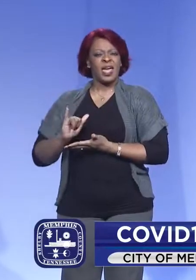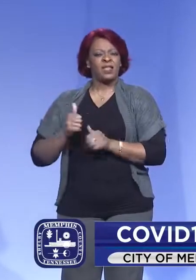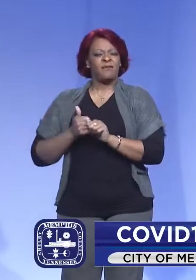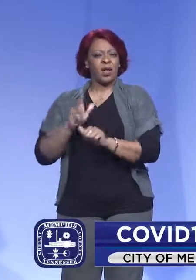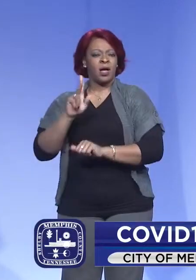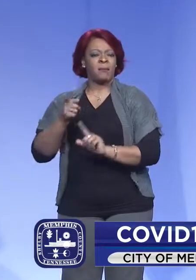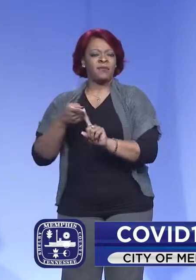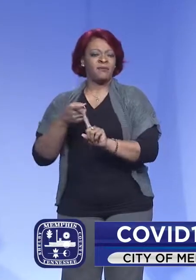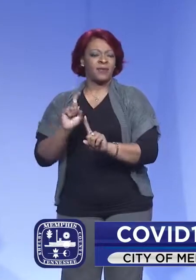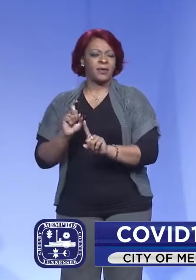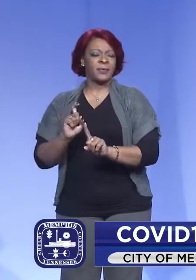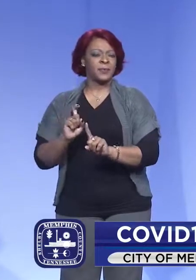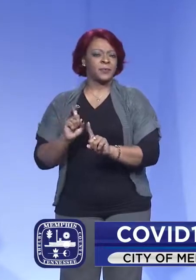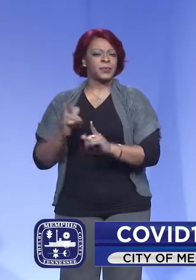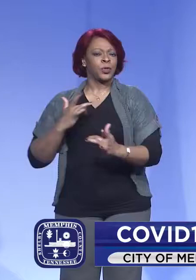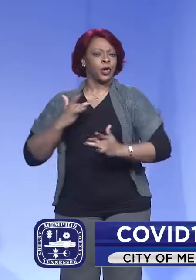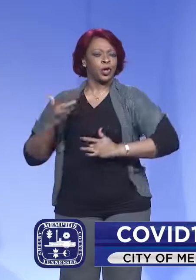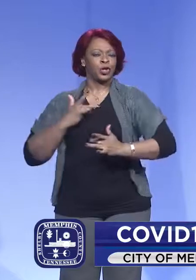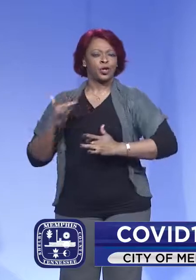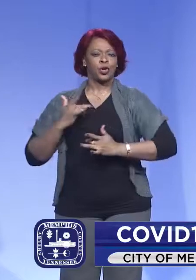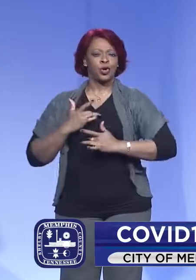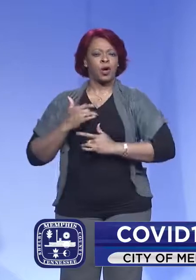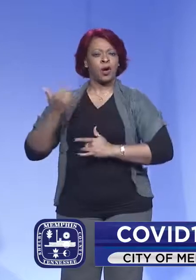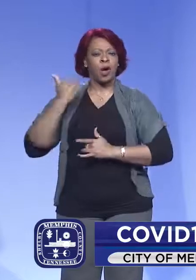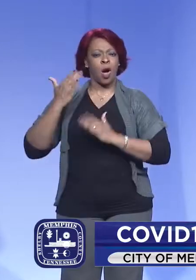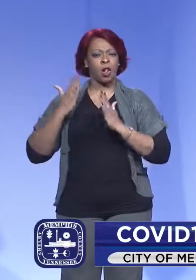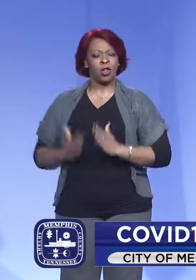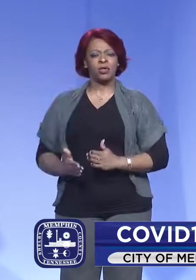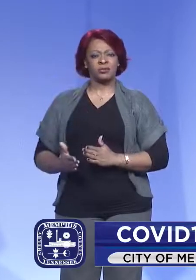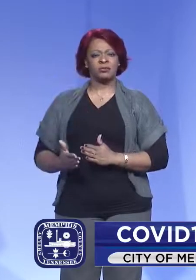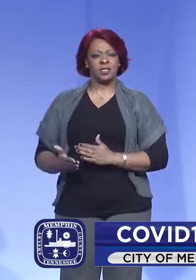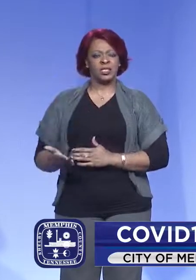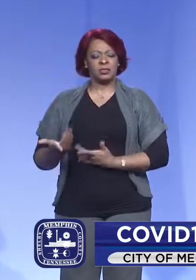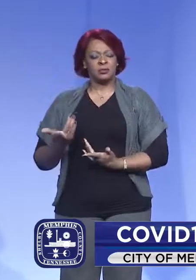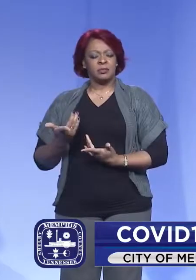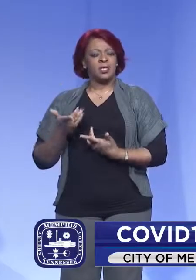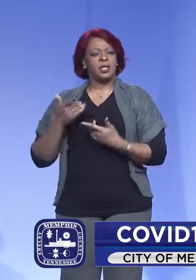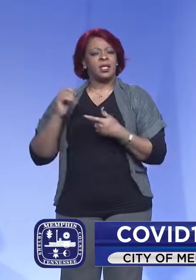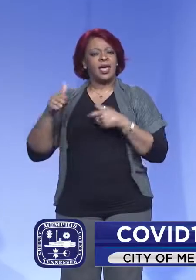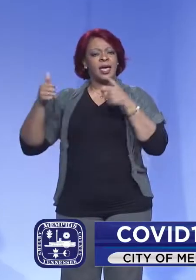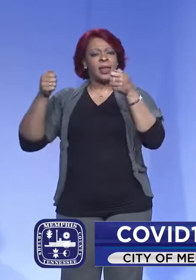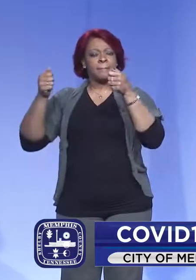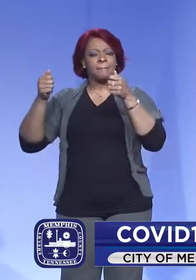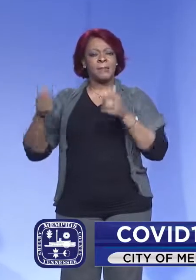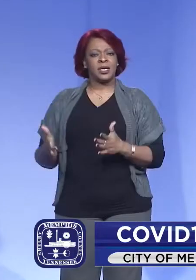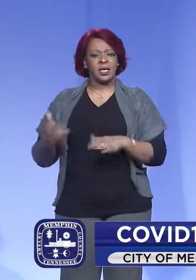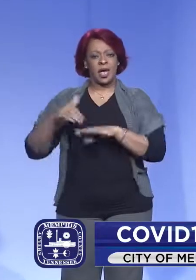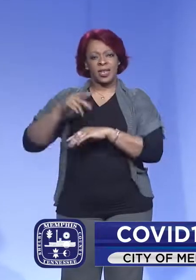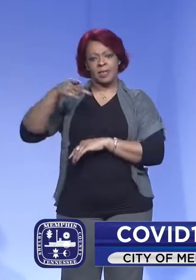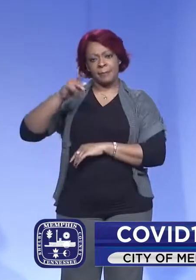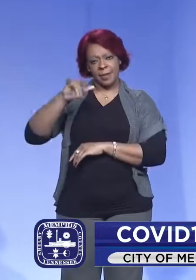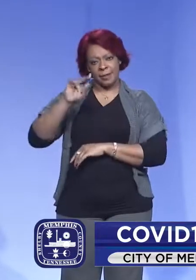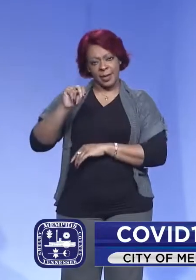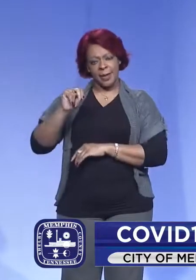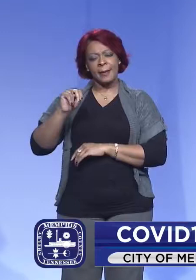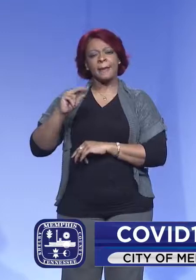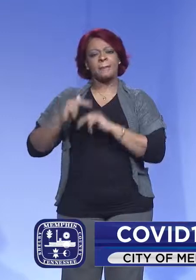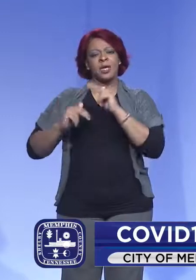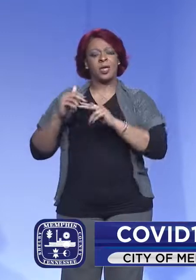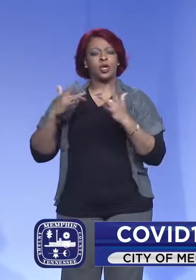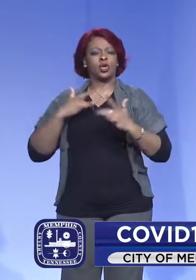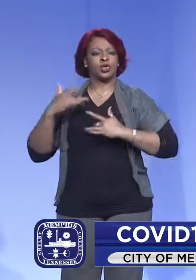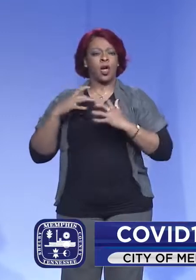from a concerned caller that we had, an administrator at the Pipkin building. Concerned that there were a